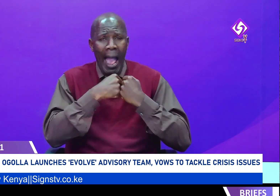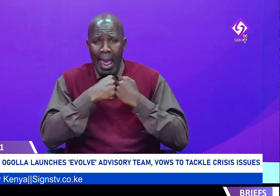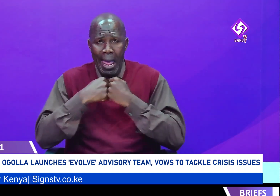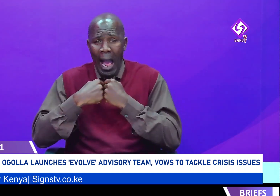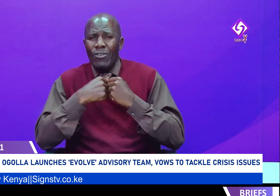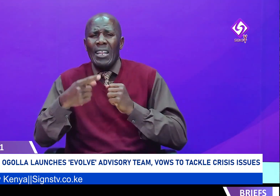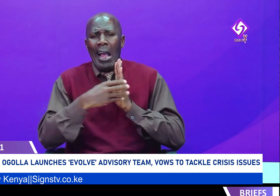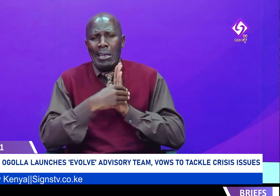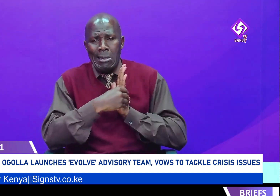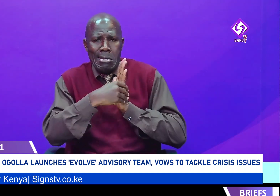their main tool